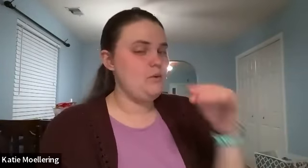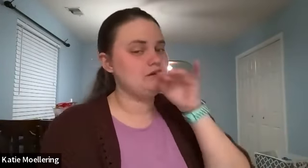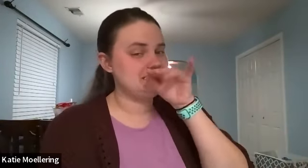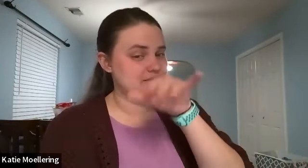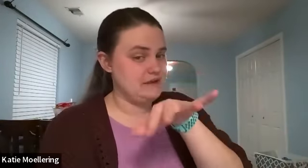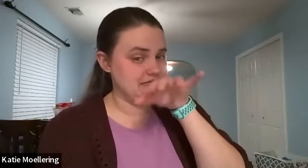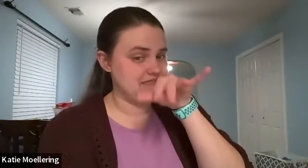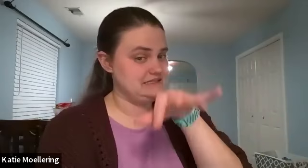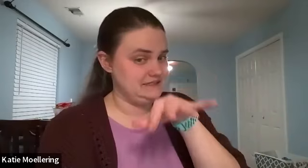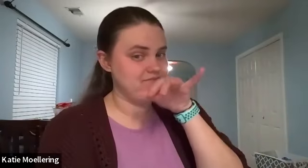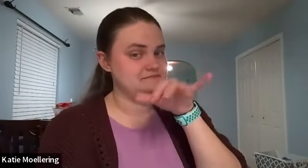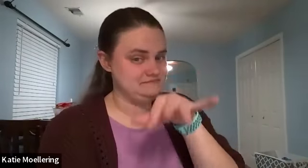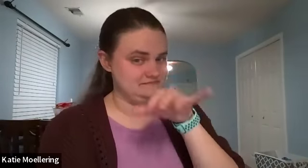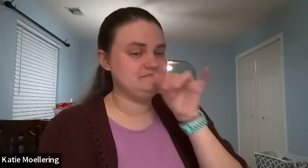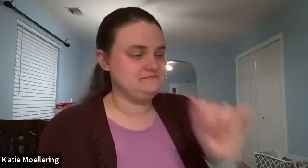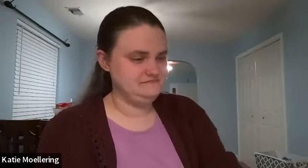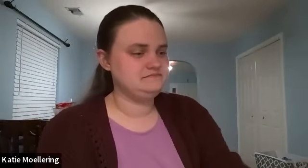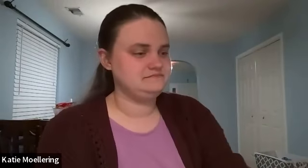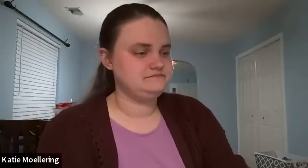or spicy.